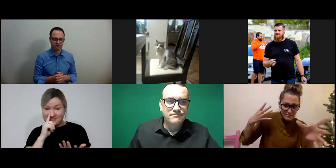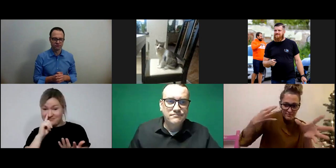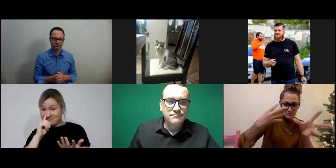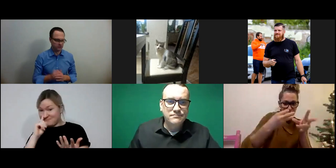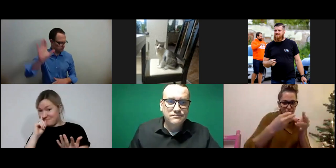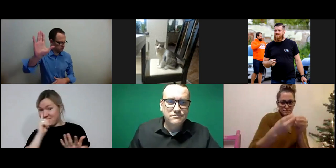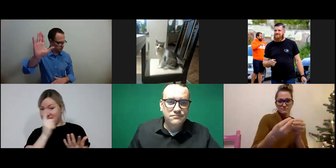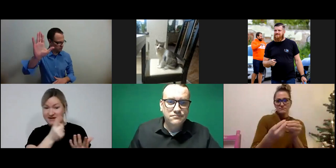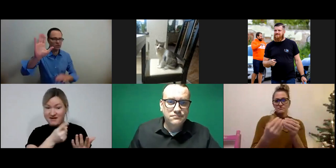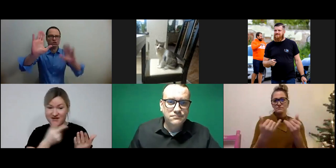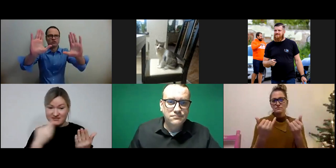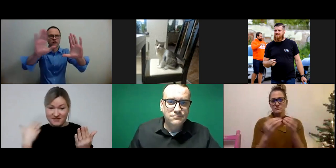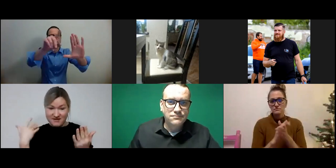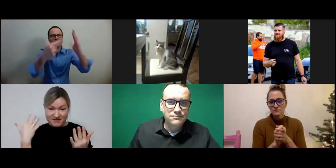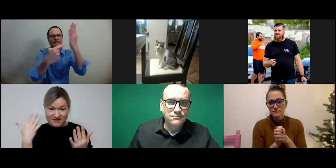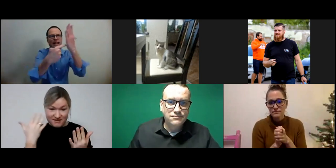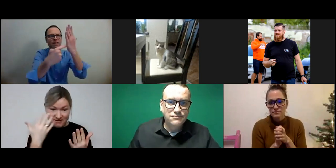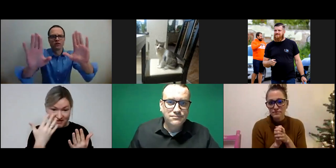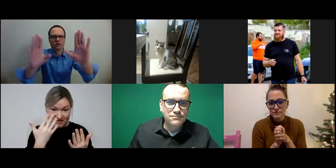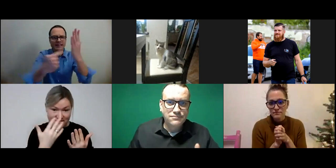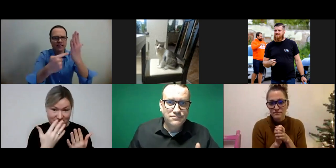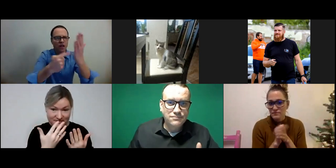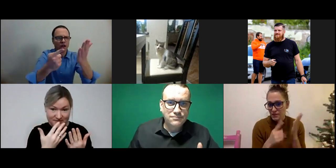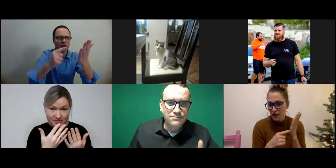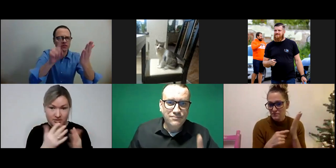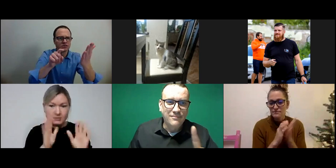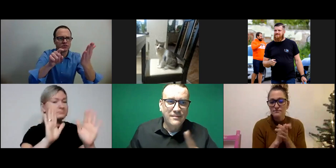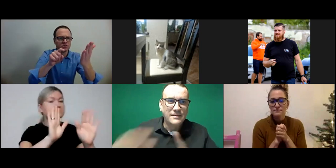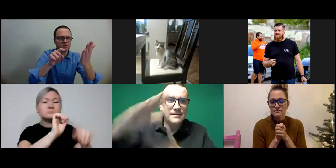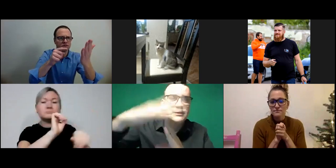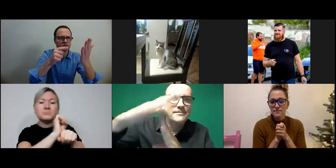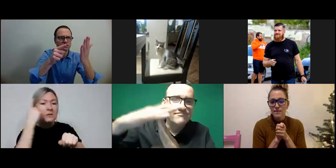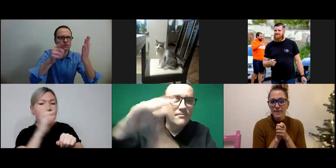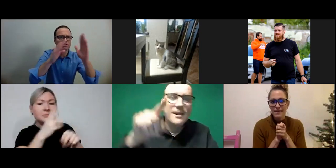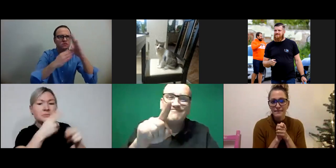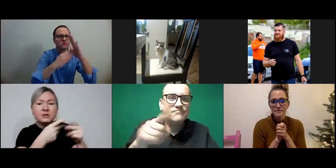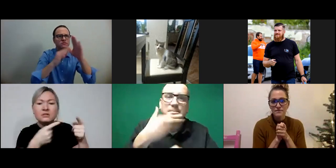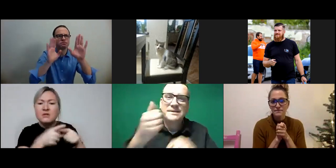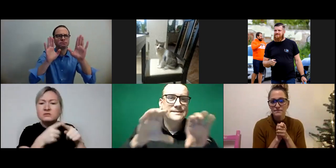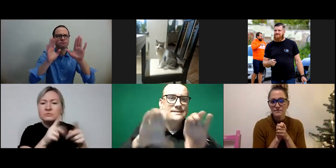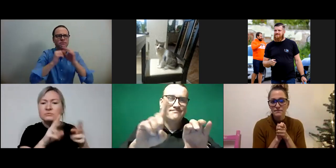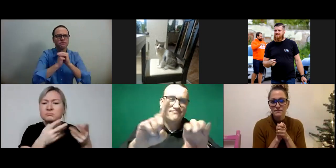Because you've been working on this for a whole year. Just a moment. Tech team.